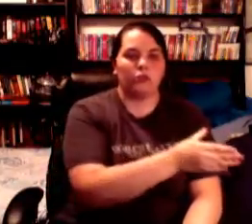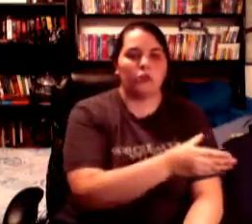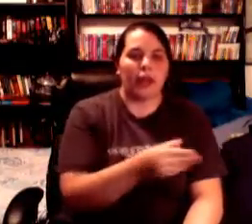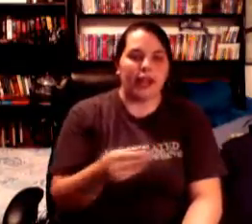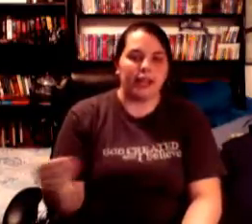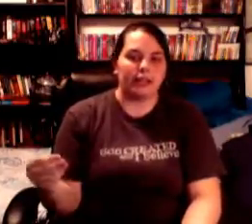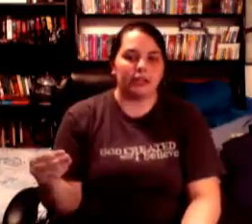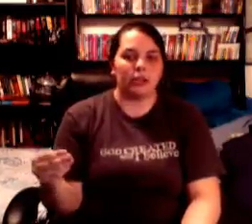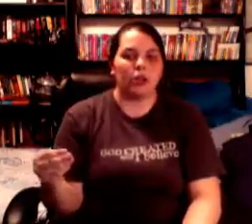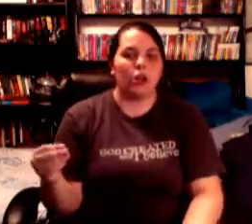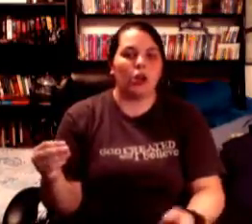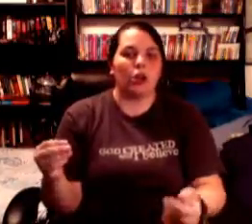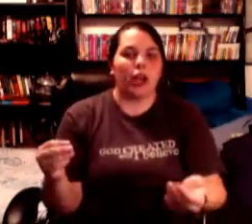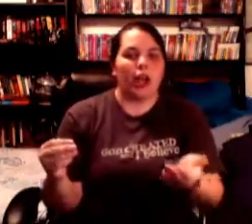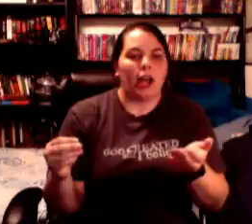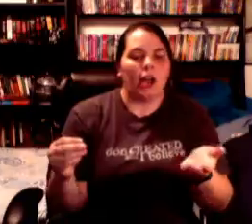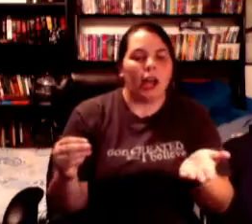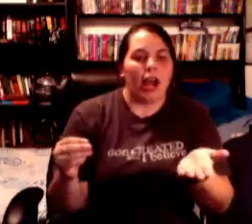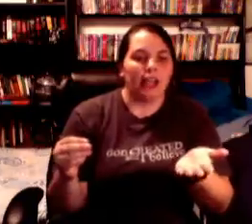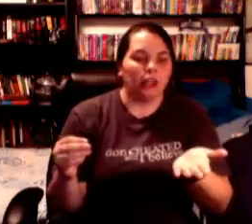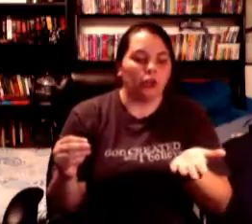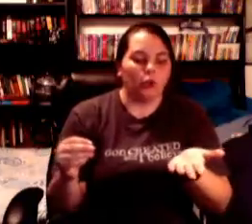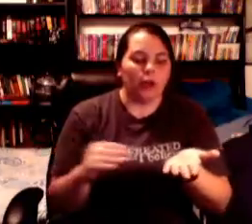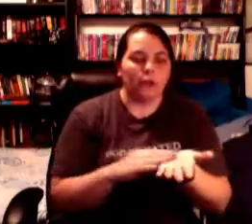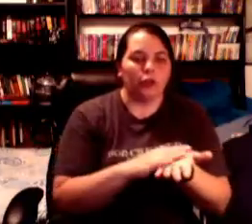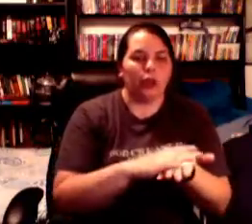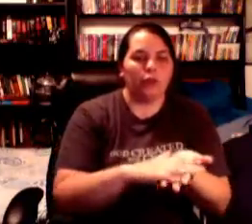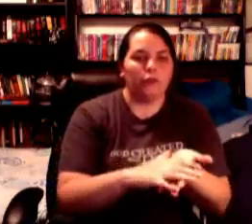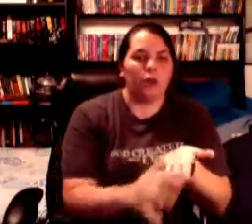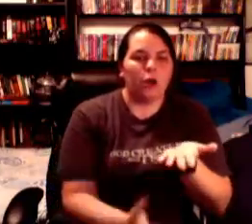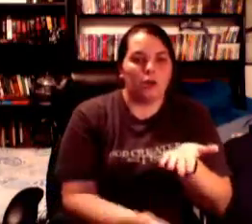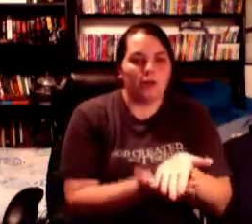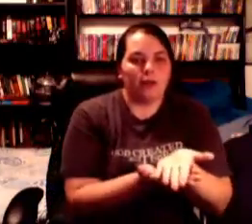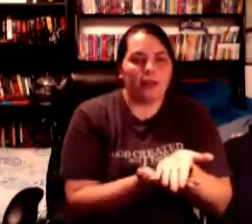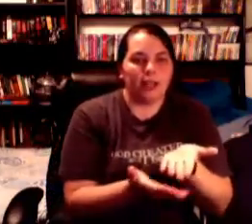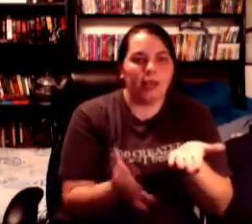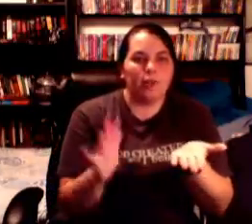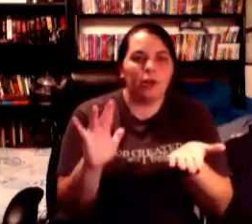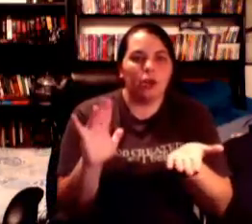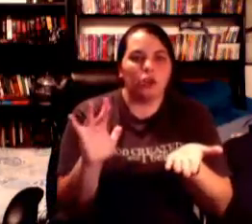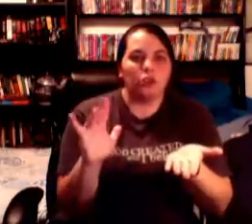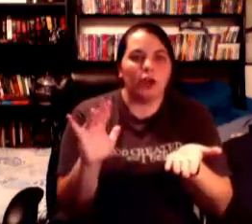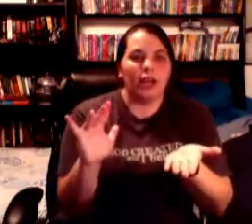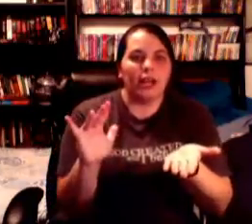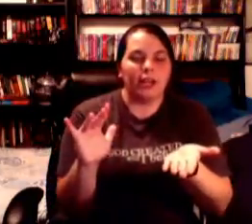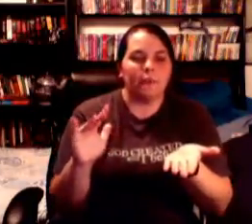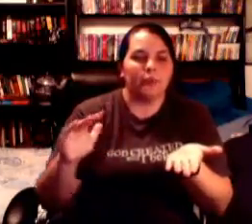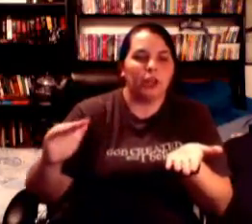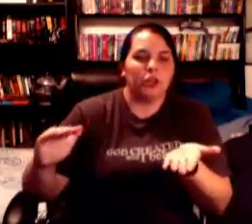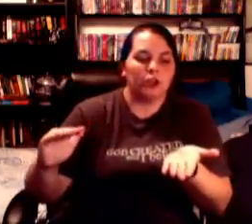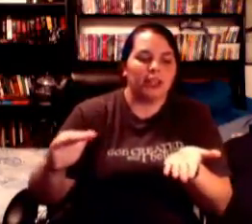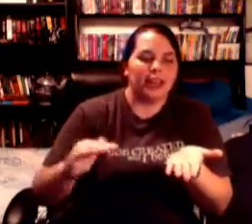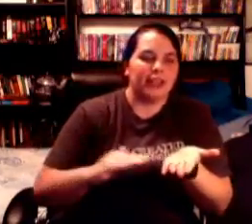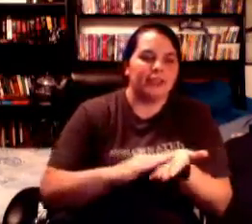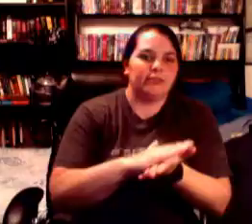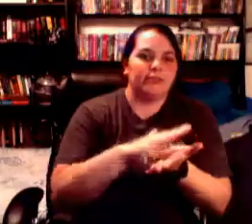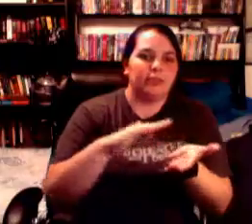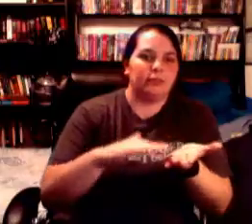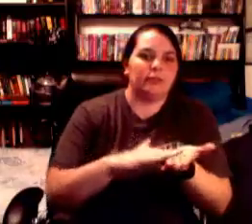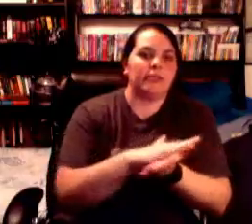So and then glory. Your left palm facing up, your right hand, you're gonna kind of